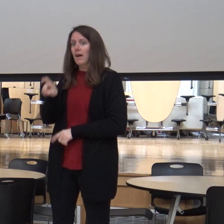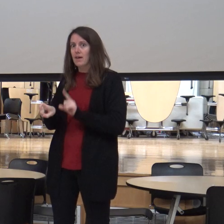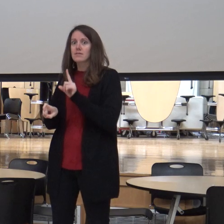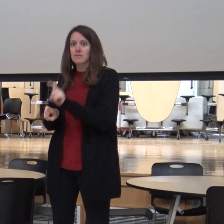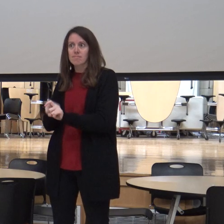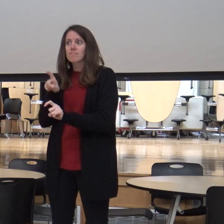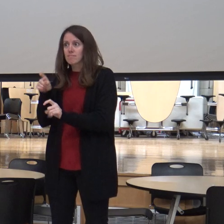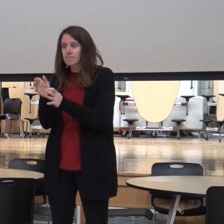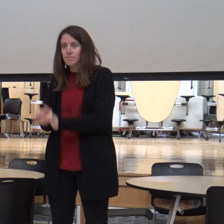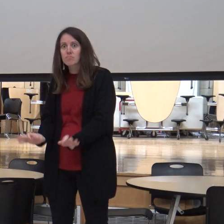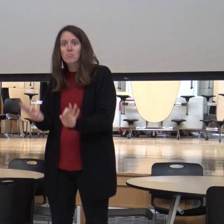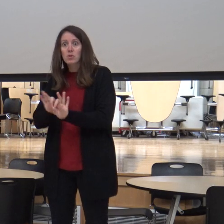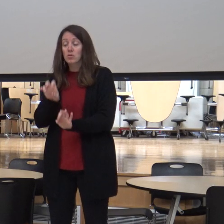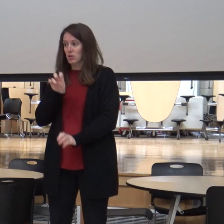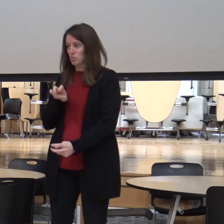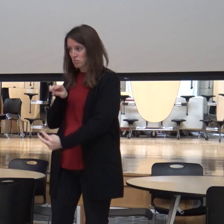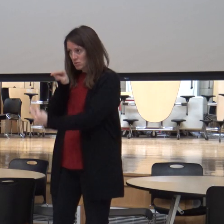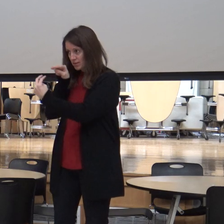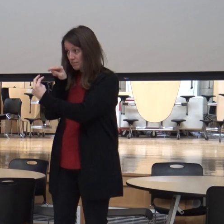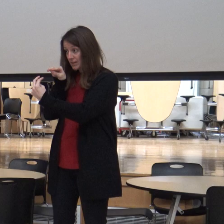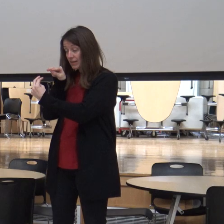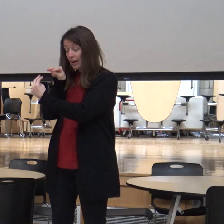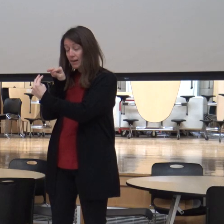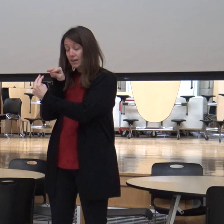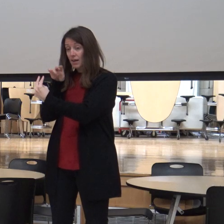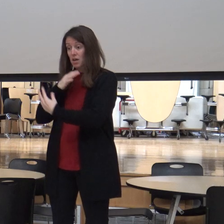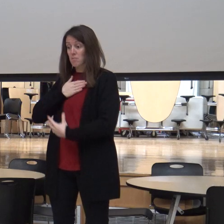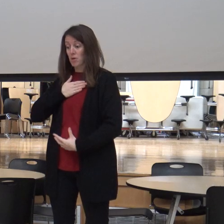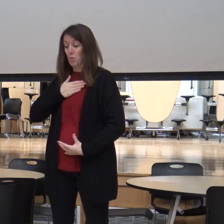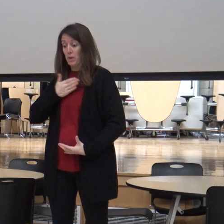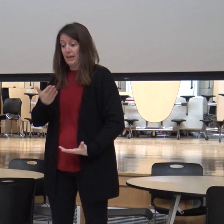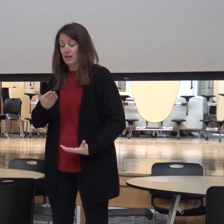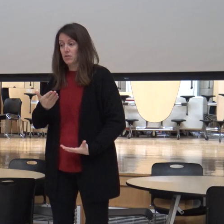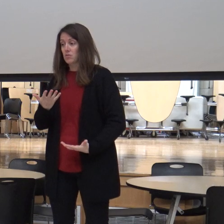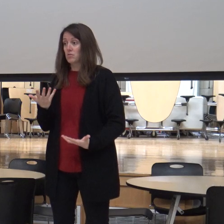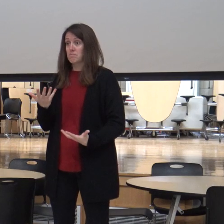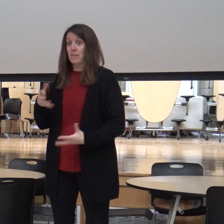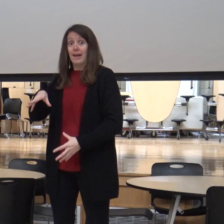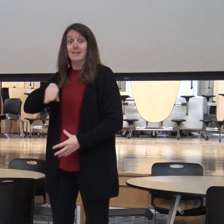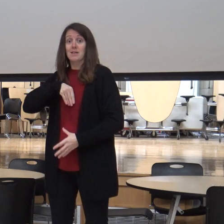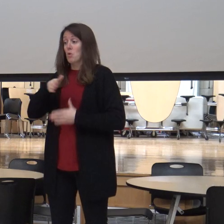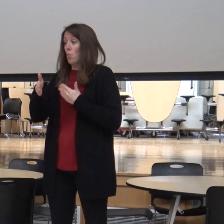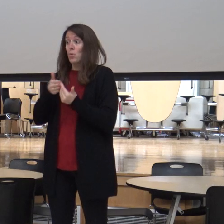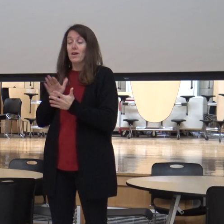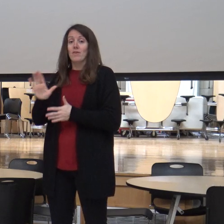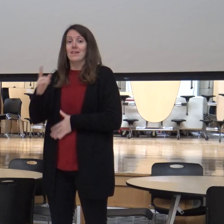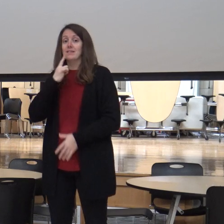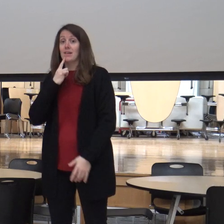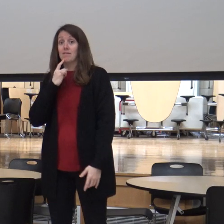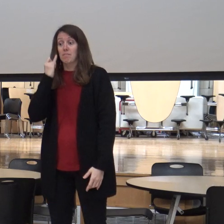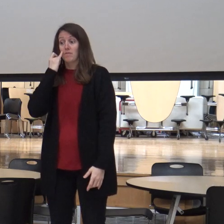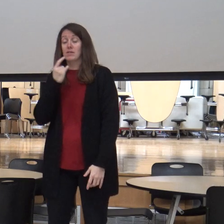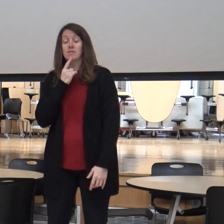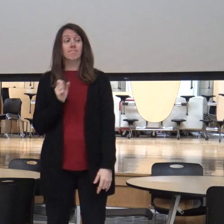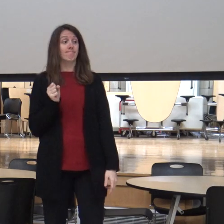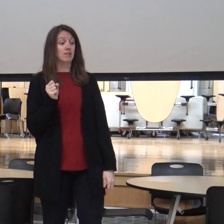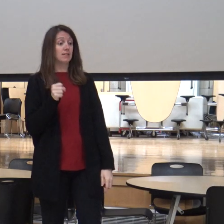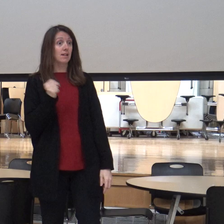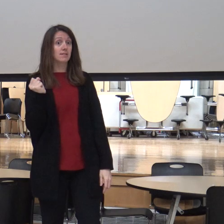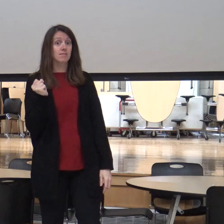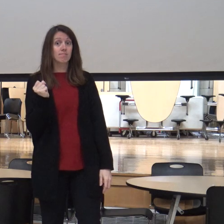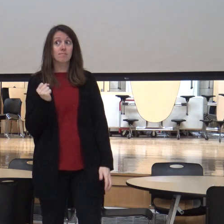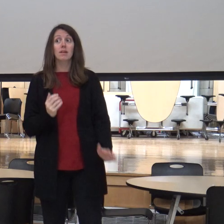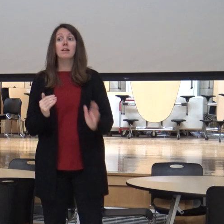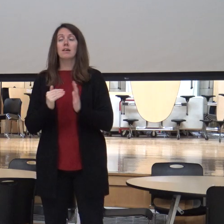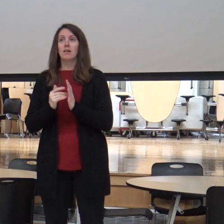questions. And you need to look them in the eye and be willing to take whatever they tell you. If they say yes, again, go